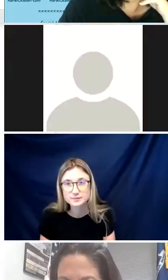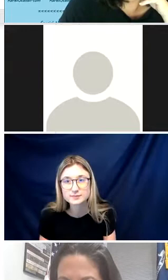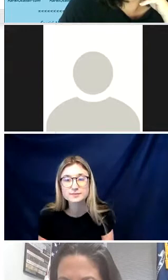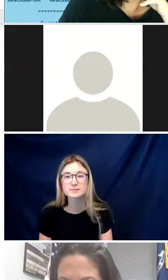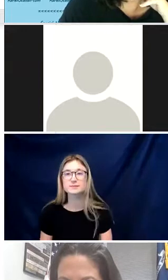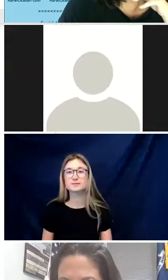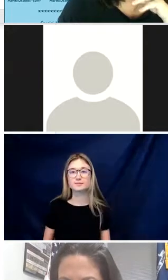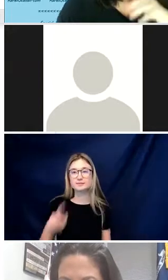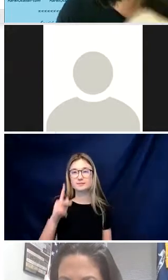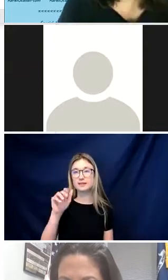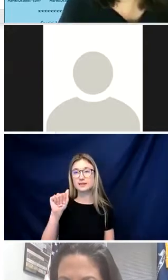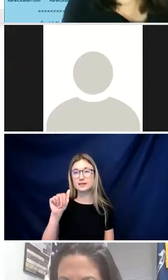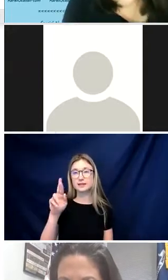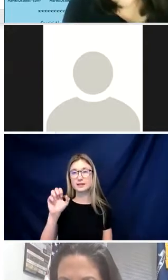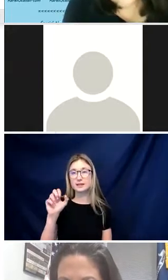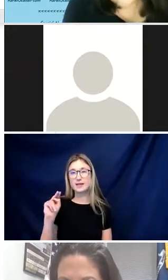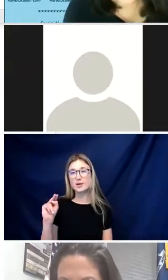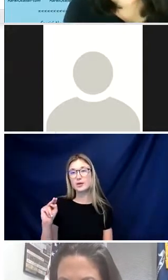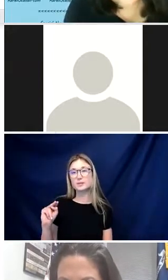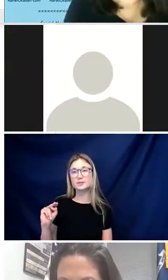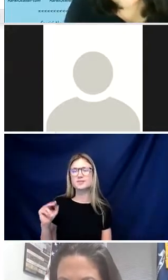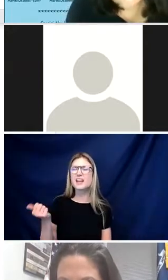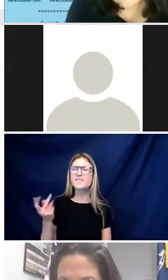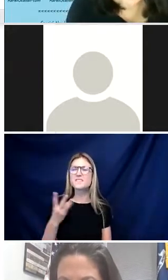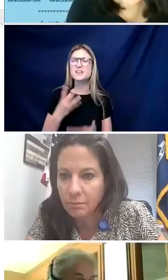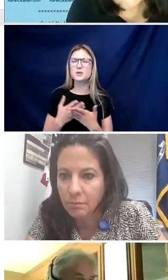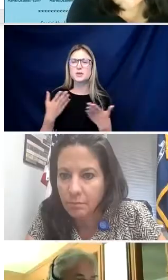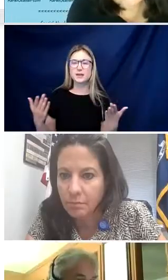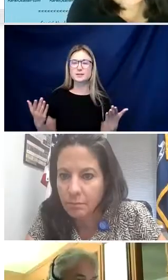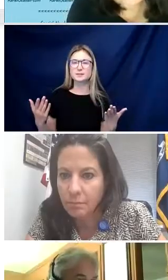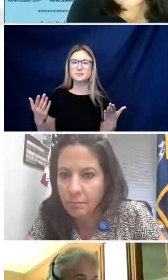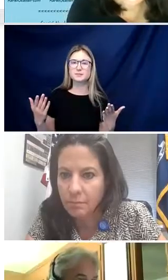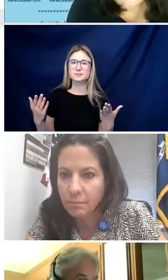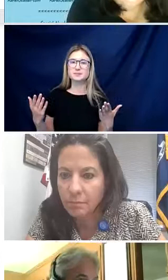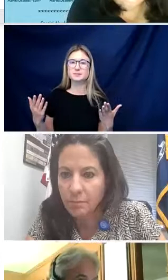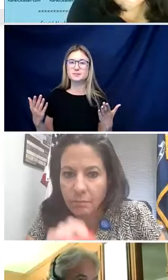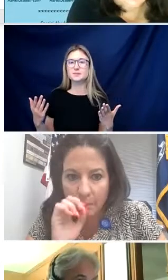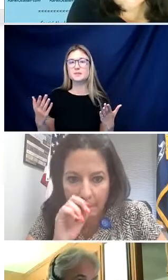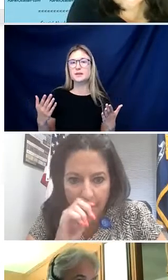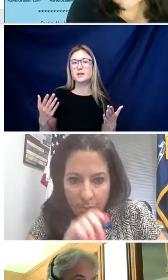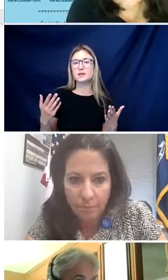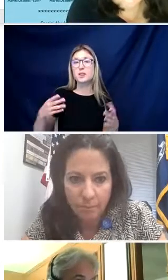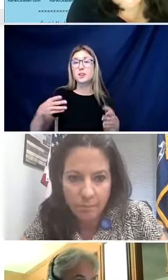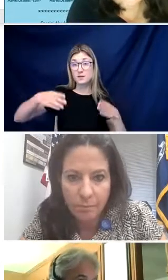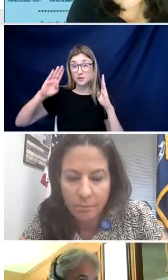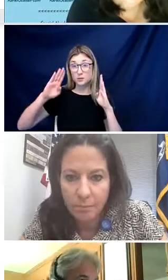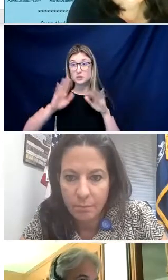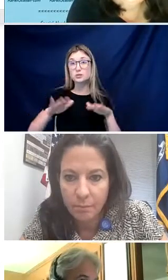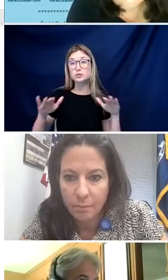Karen? Yeah, a couple of things on the focus on children. I agree with